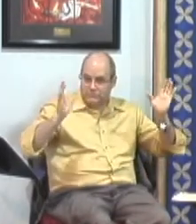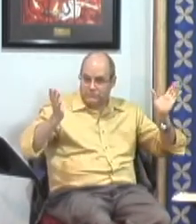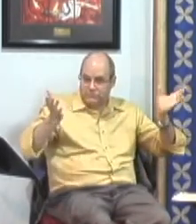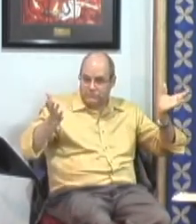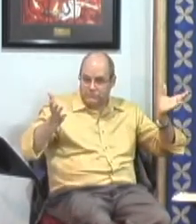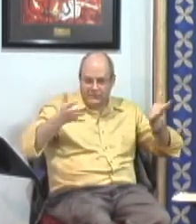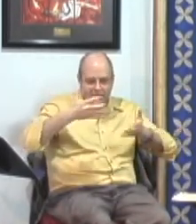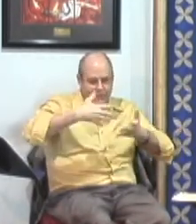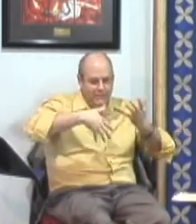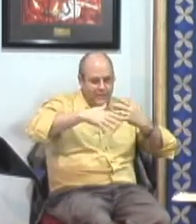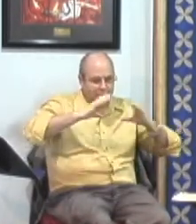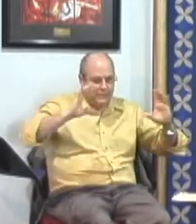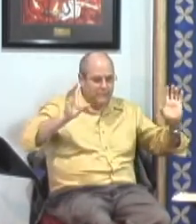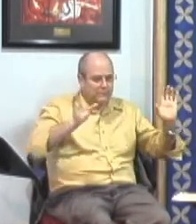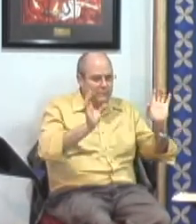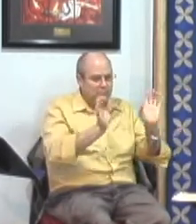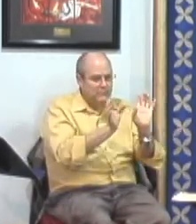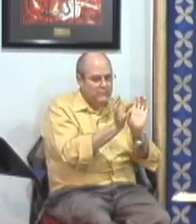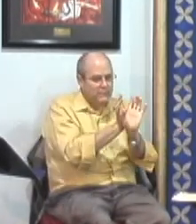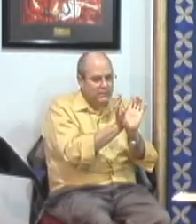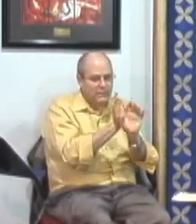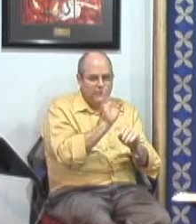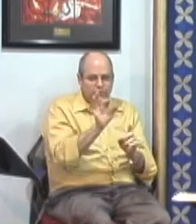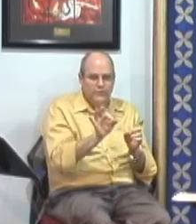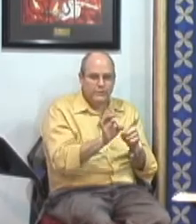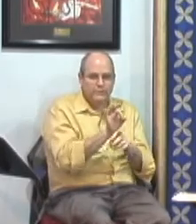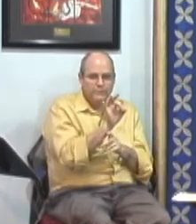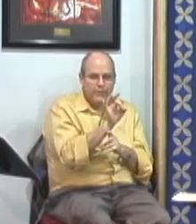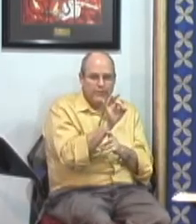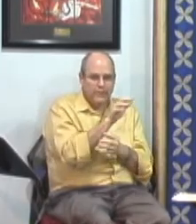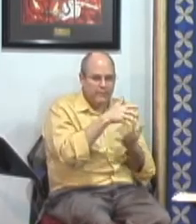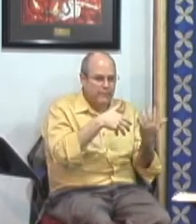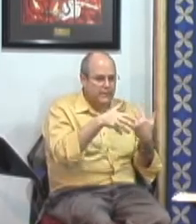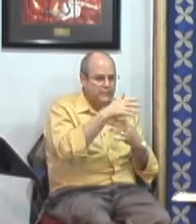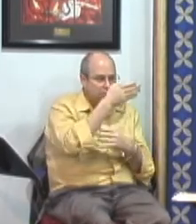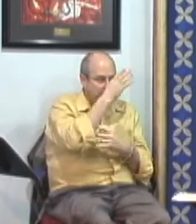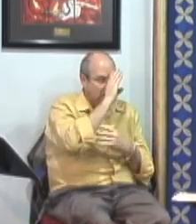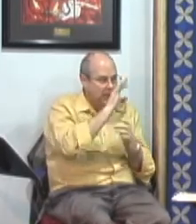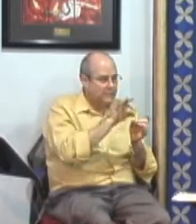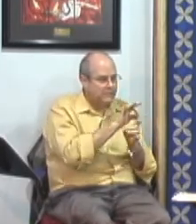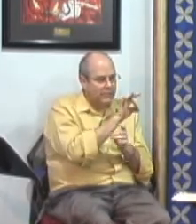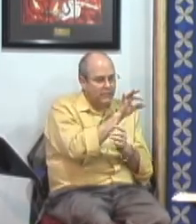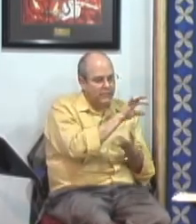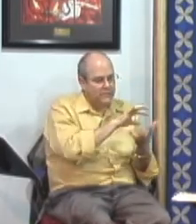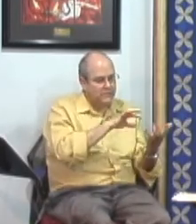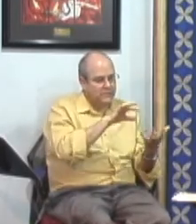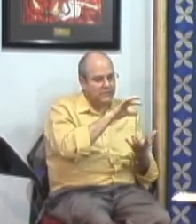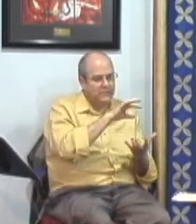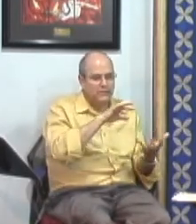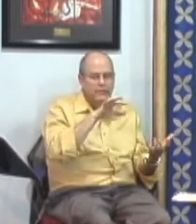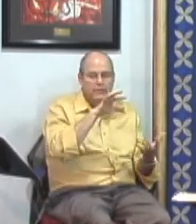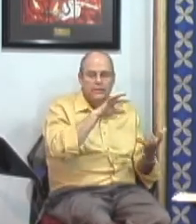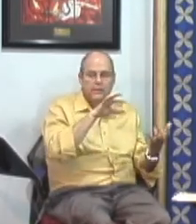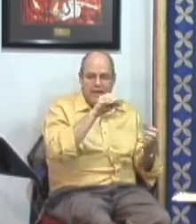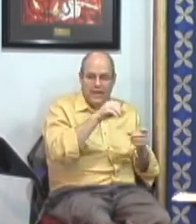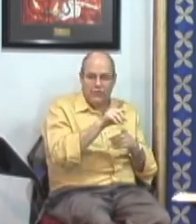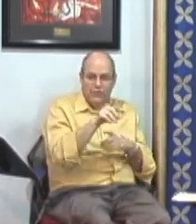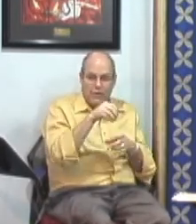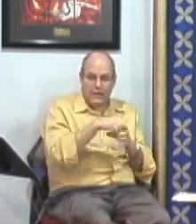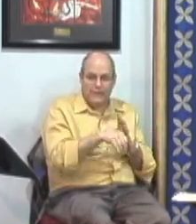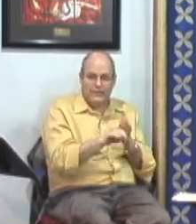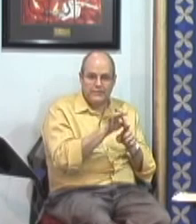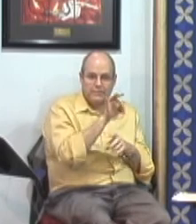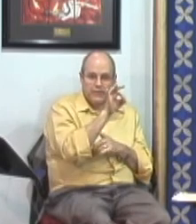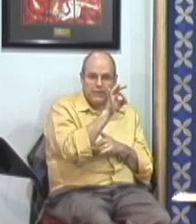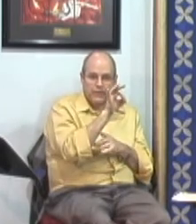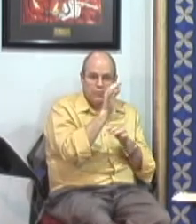just mix if they came together? So your spirit mixes with God's spirit, and you are in the spirit. So when you